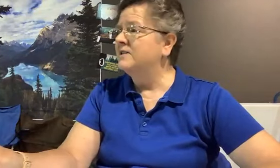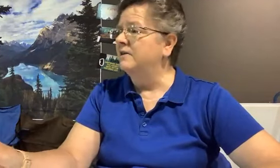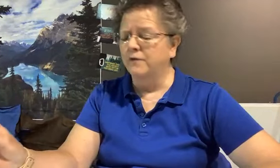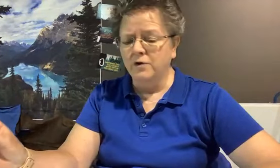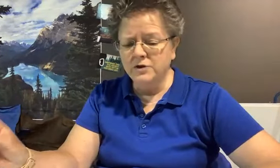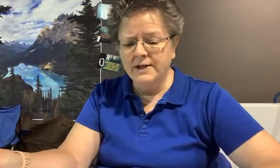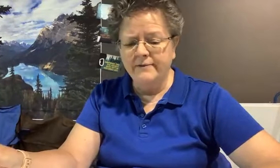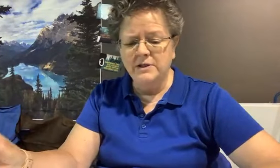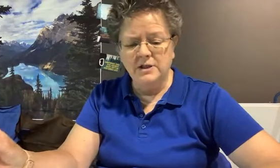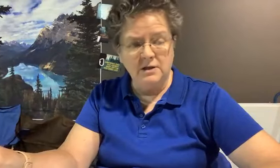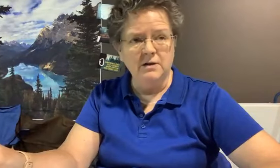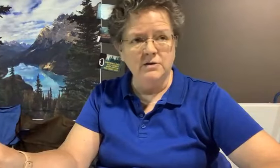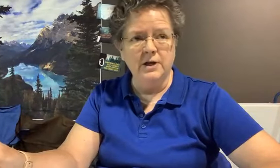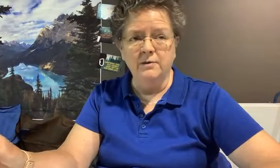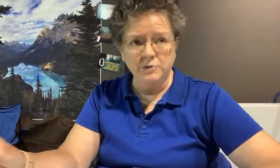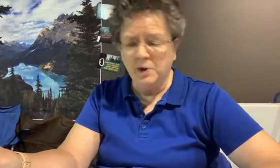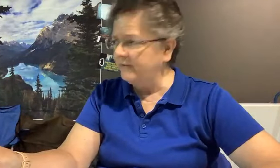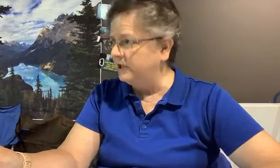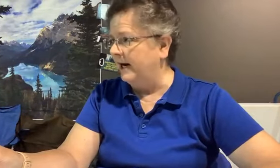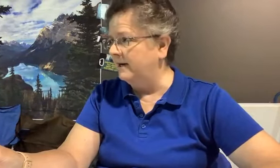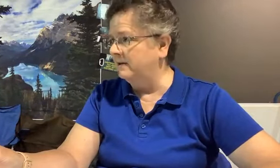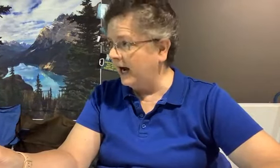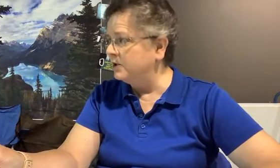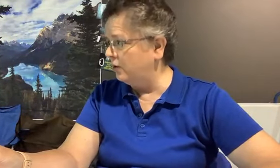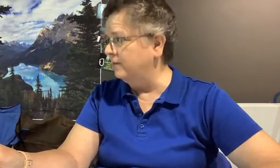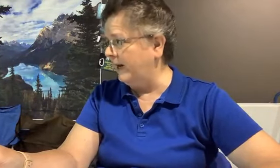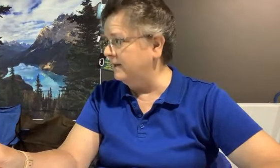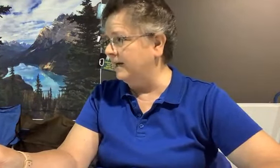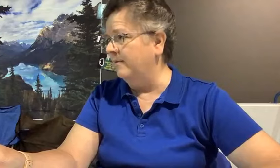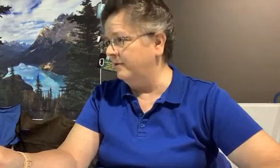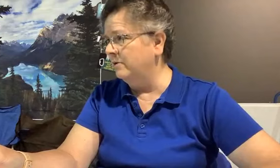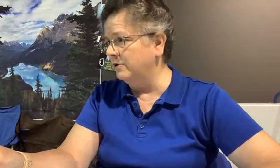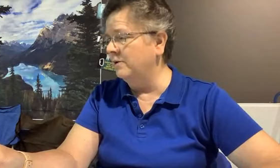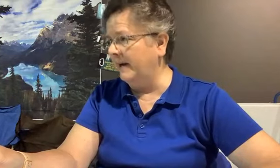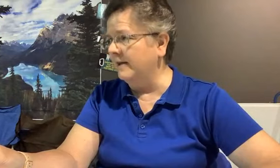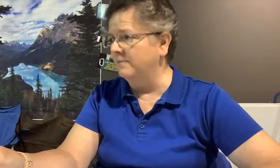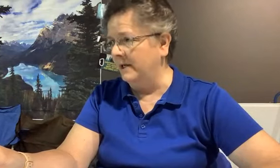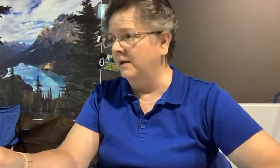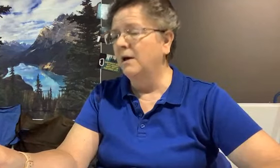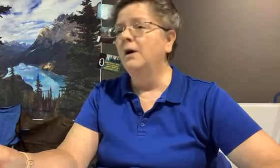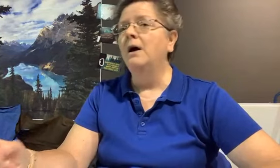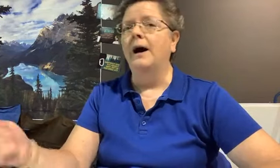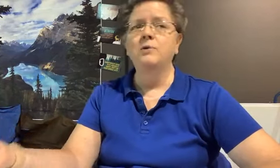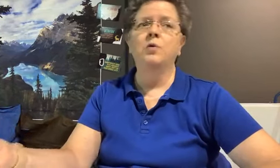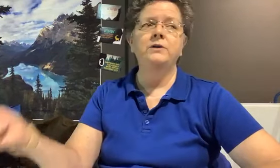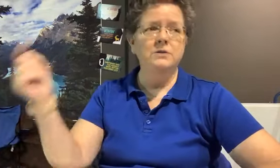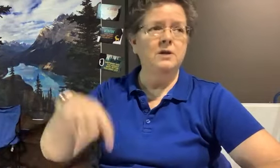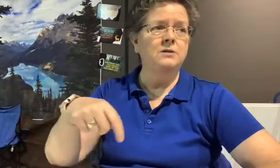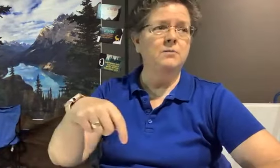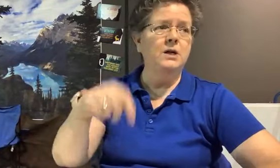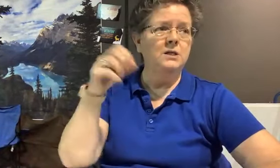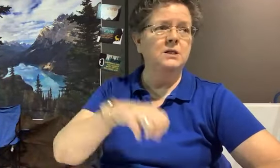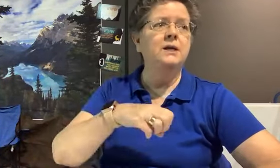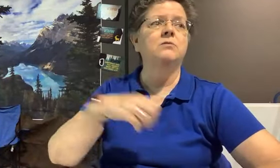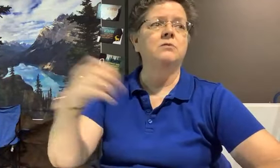lasted for 70 years, and it was prophesied. God told them ahead of time, if you don't turn back to me, I'm going to send somebody to take you, and you're